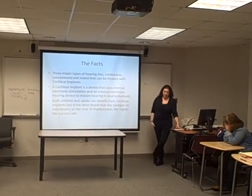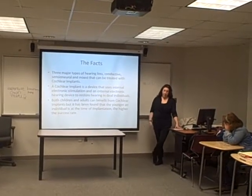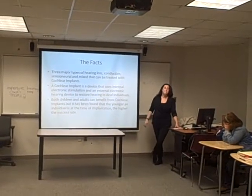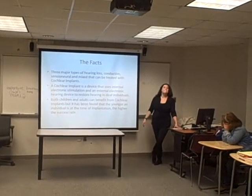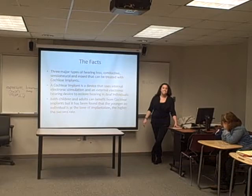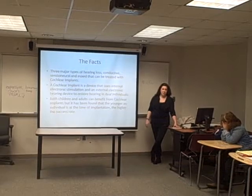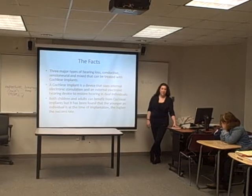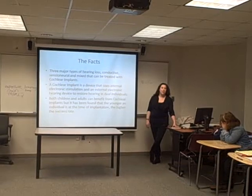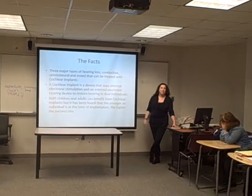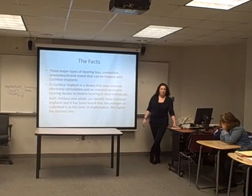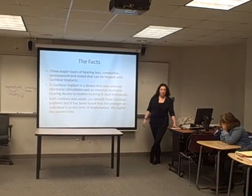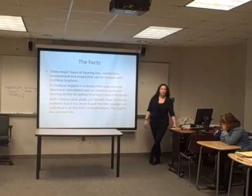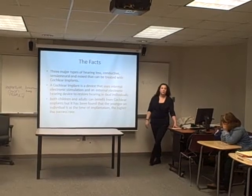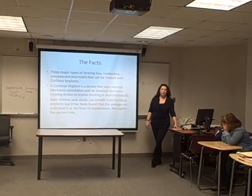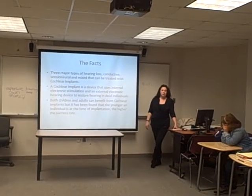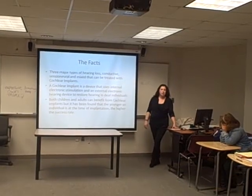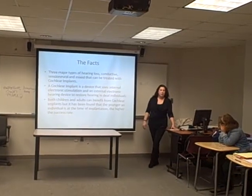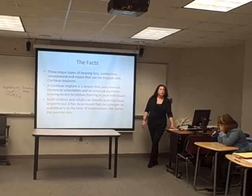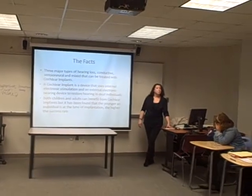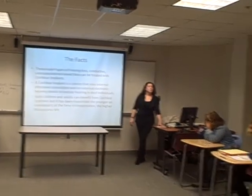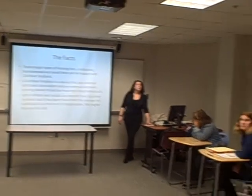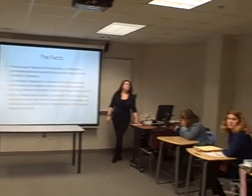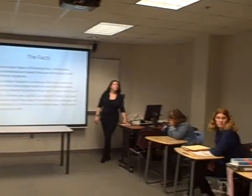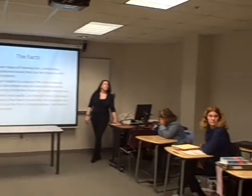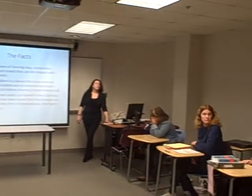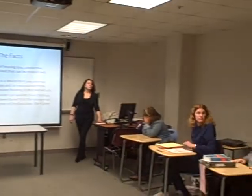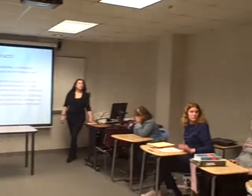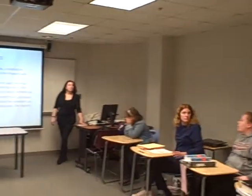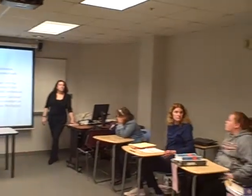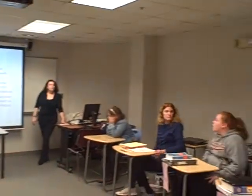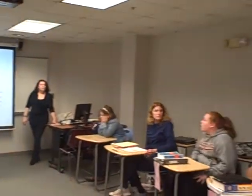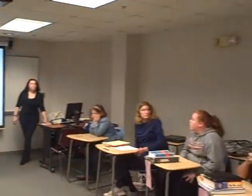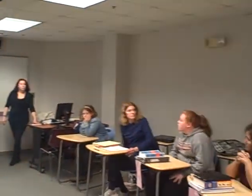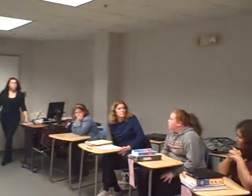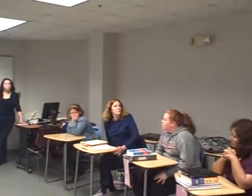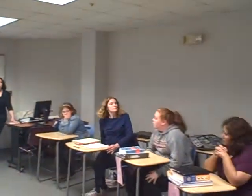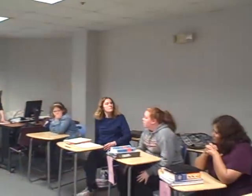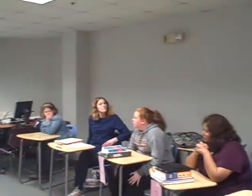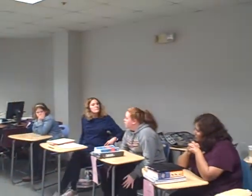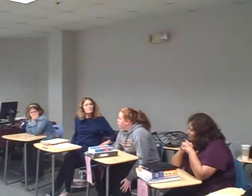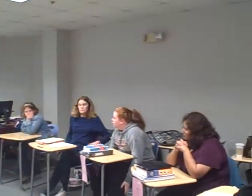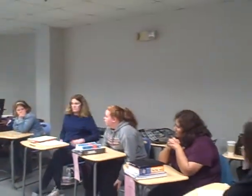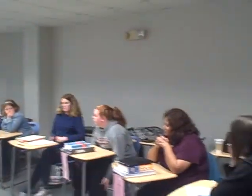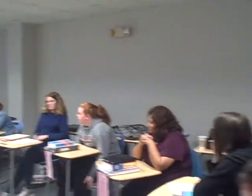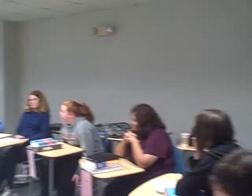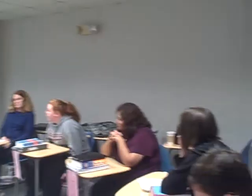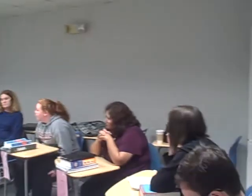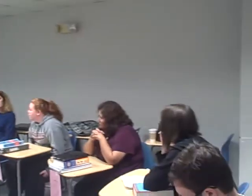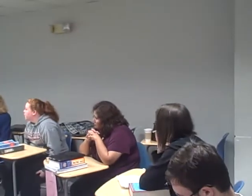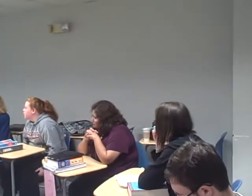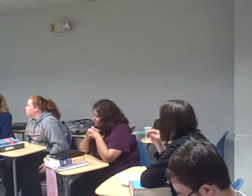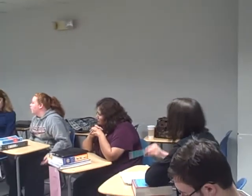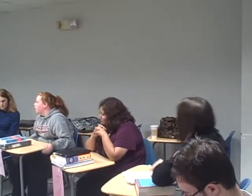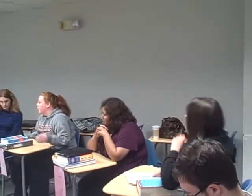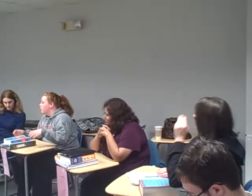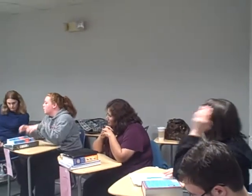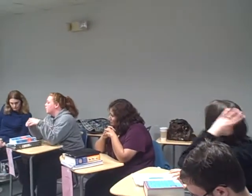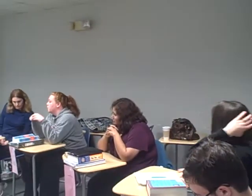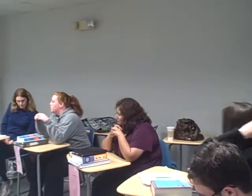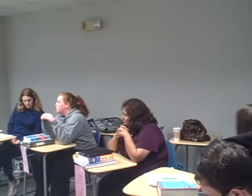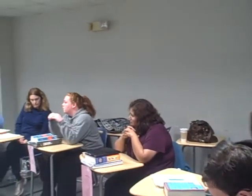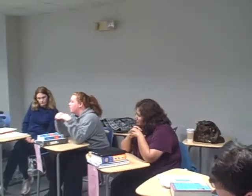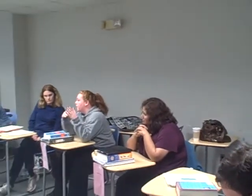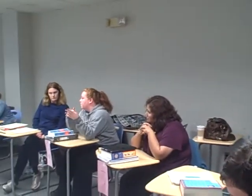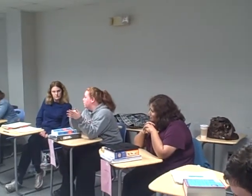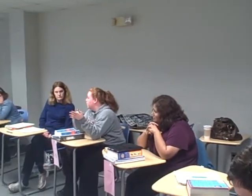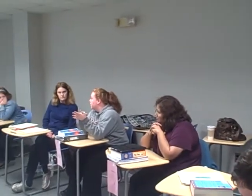for life. Yeah, she'll have that forever. I have a friend whose daughter also started losing her hearing at age of 2, and she